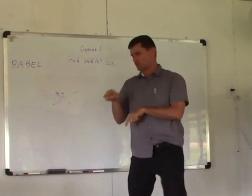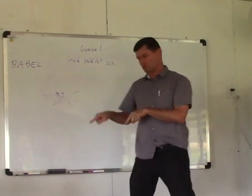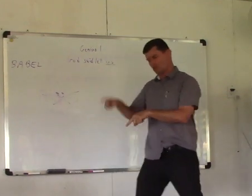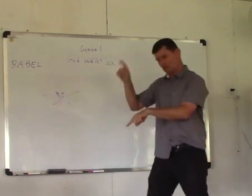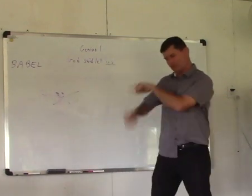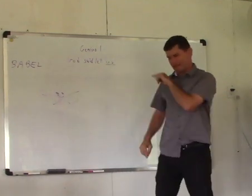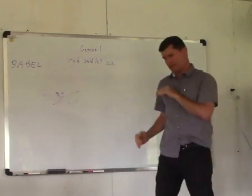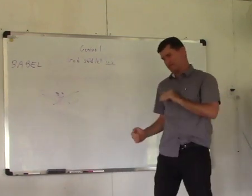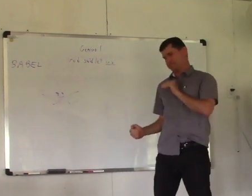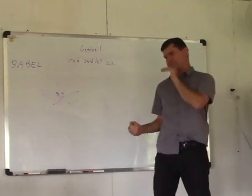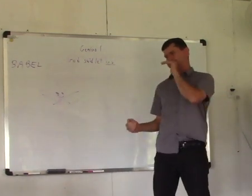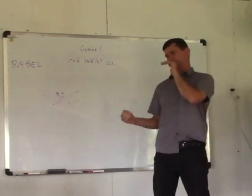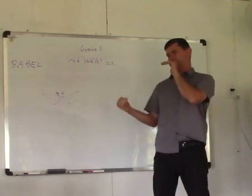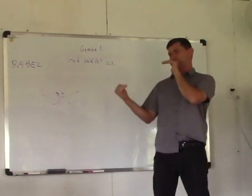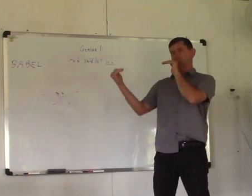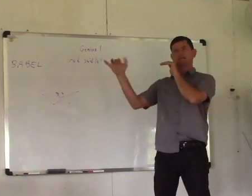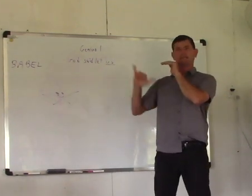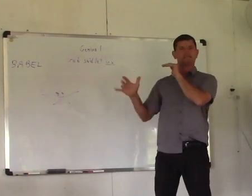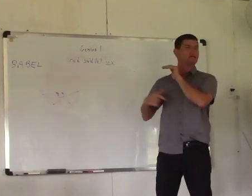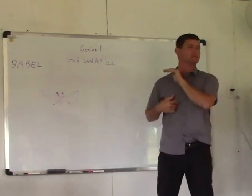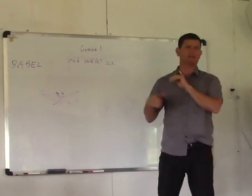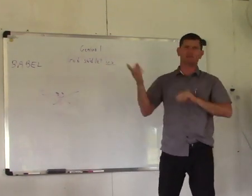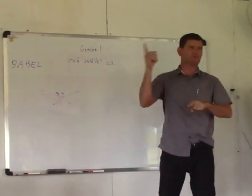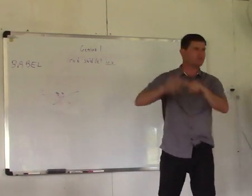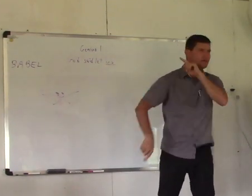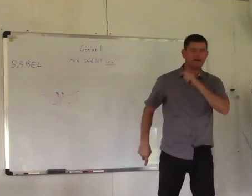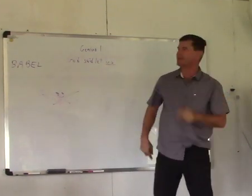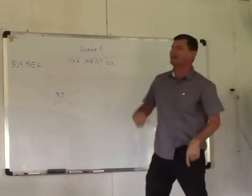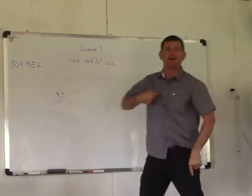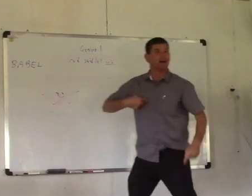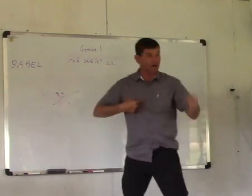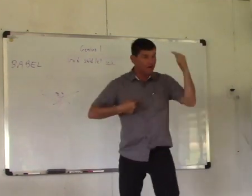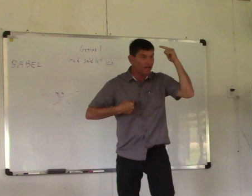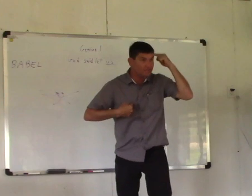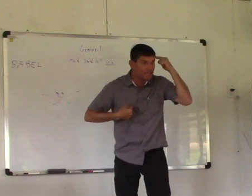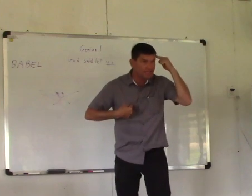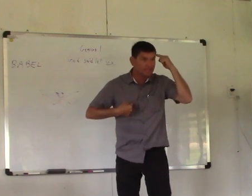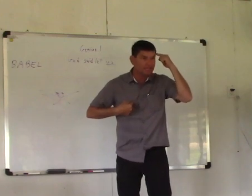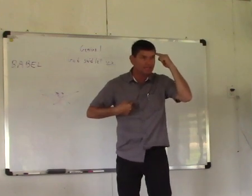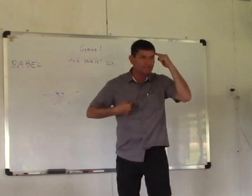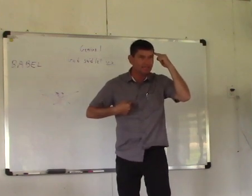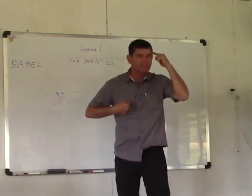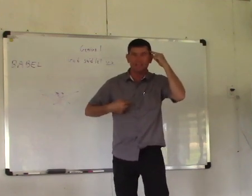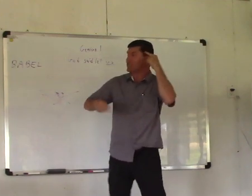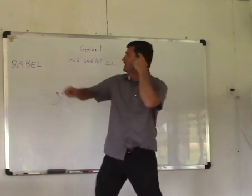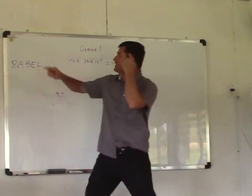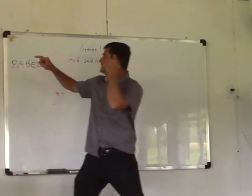you cannot save me. You cannot. I think